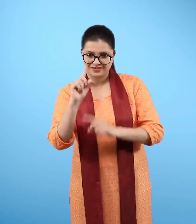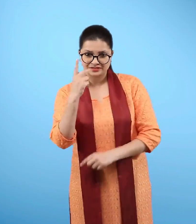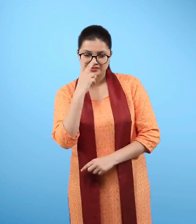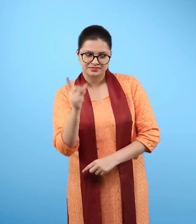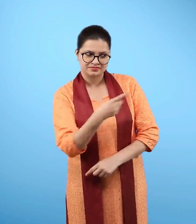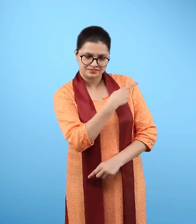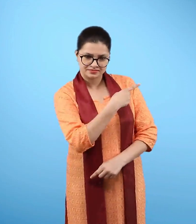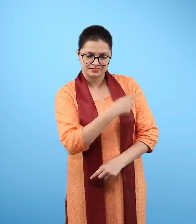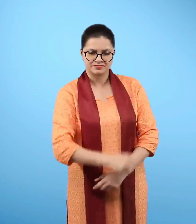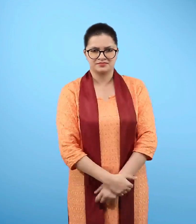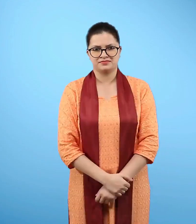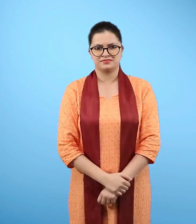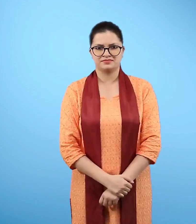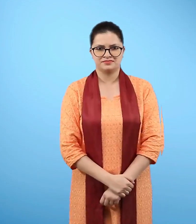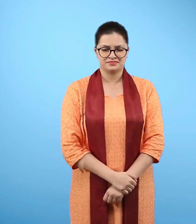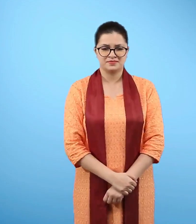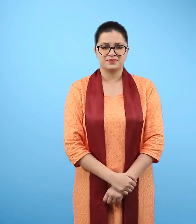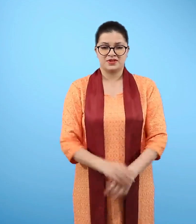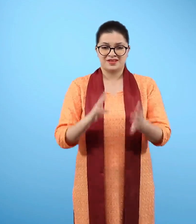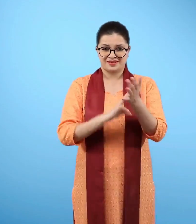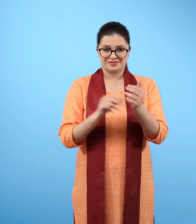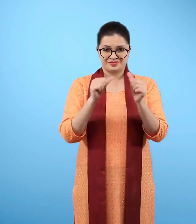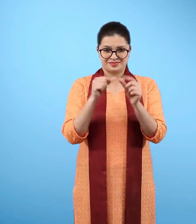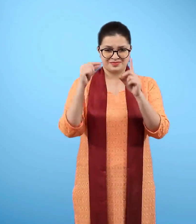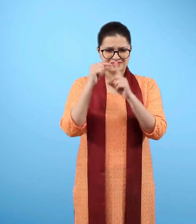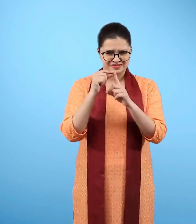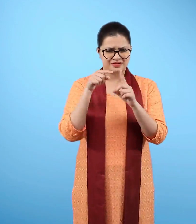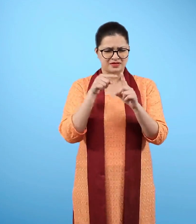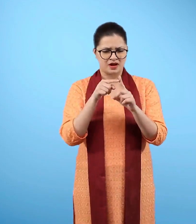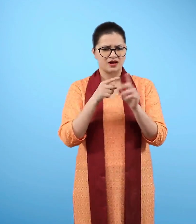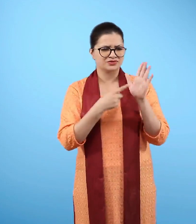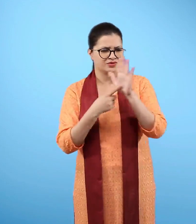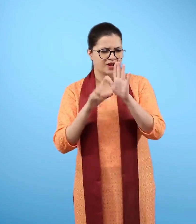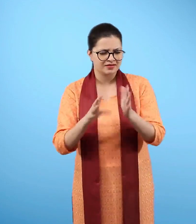map of the same place. Different locations are marked on the map,